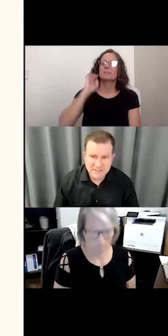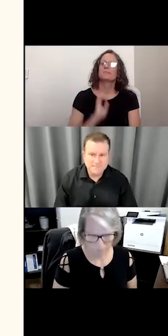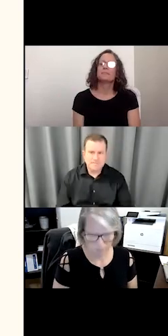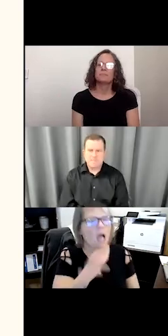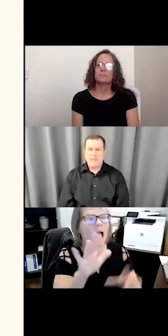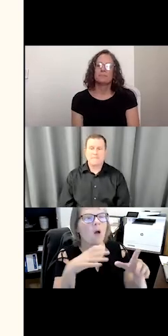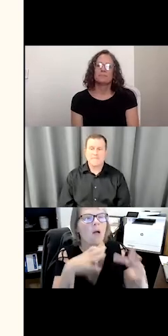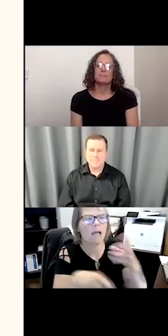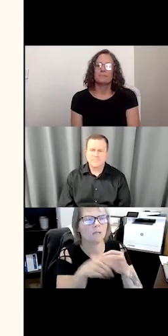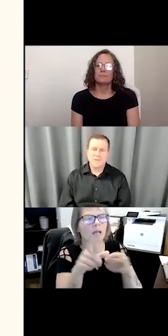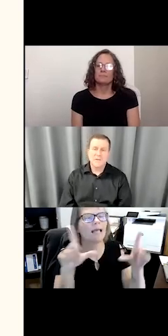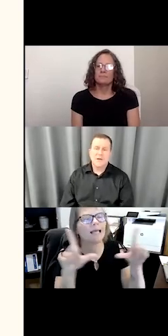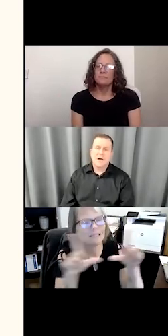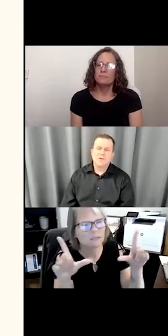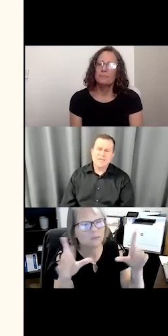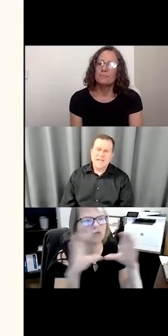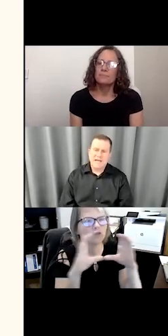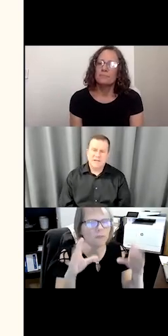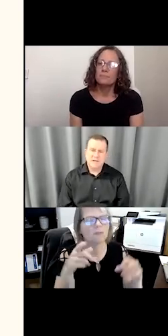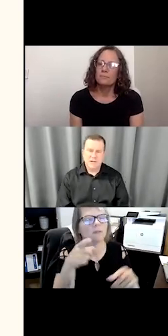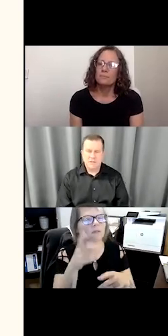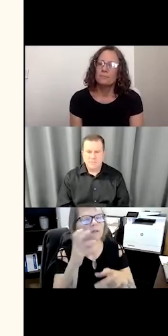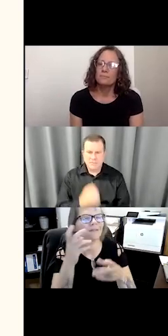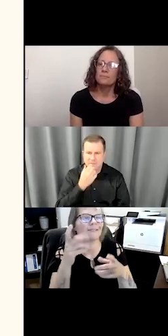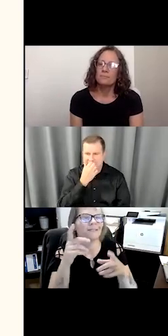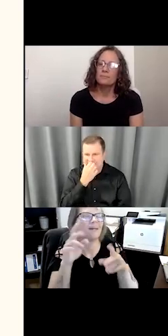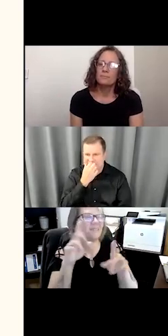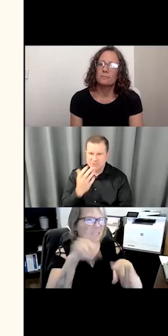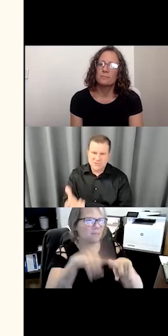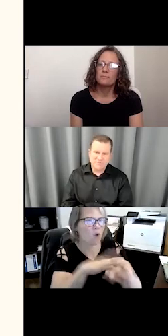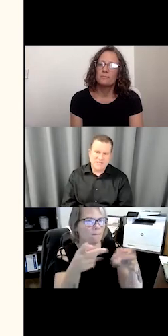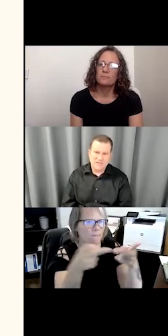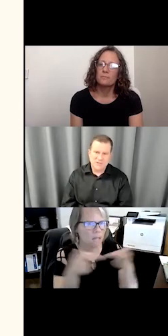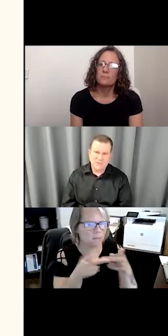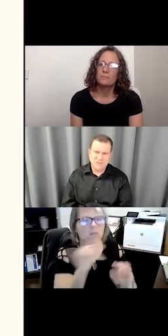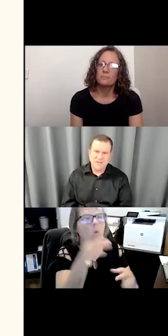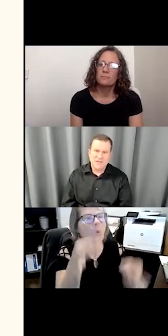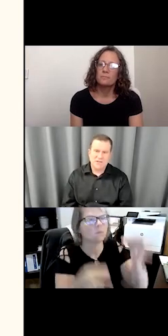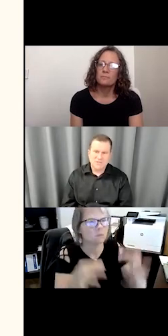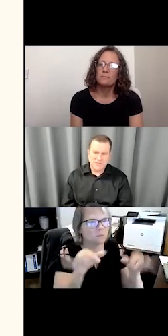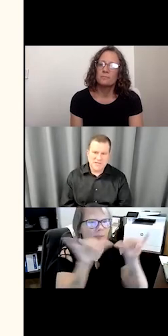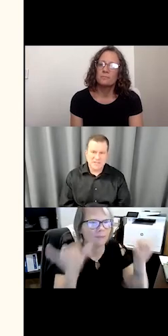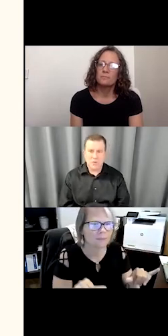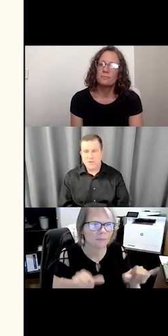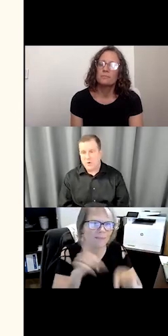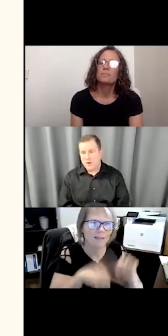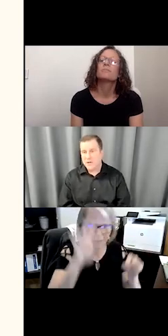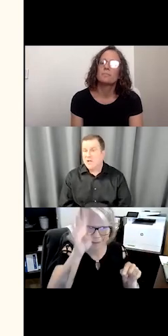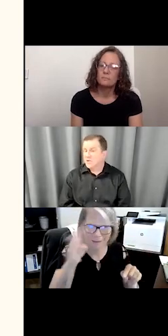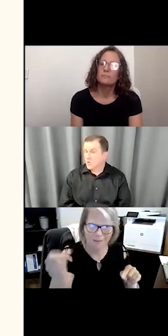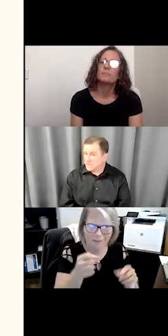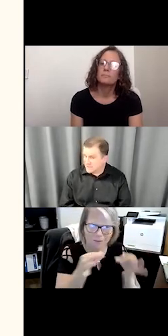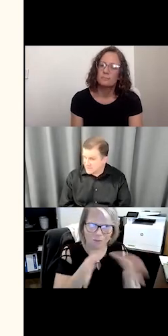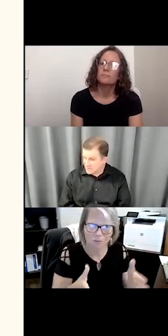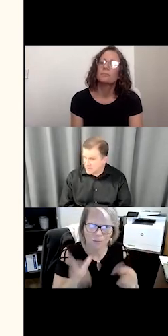Thank you, Dean. Oh, let me add, licensure and certification. Of course, it depends on where you are.